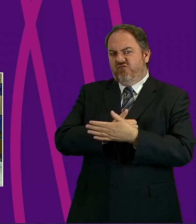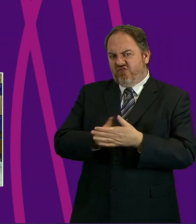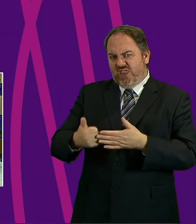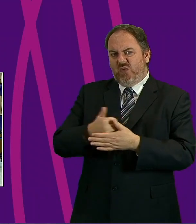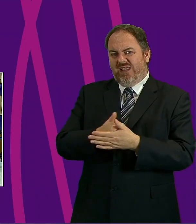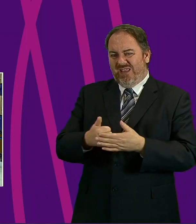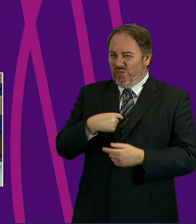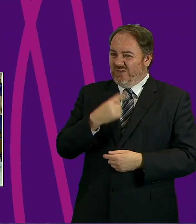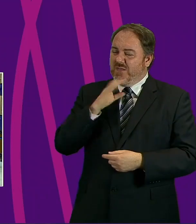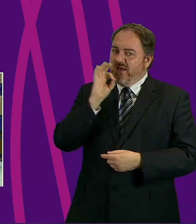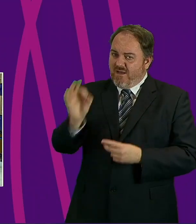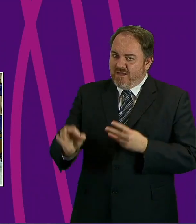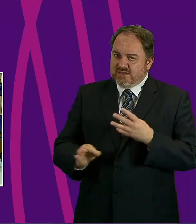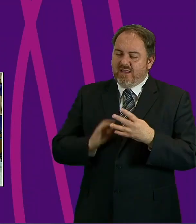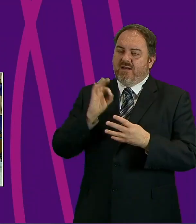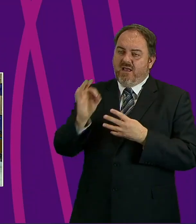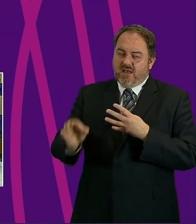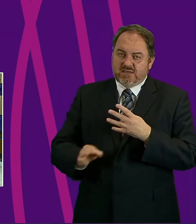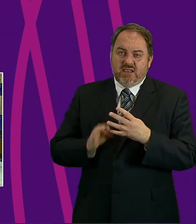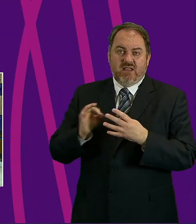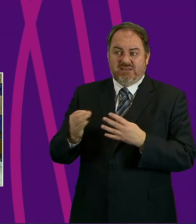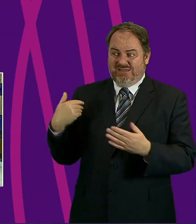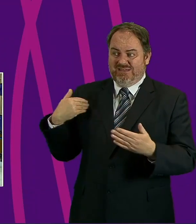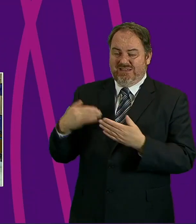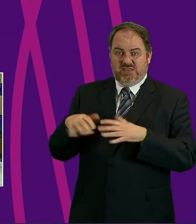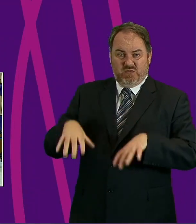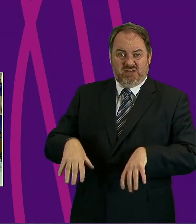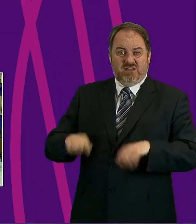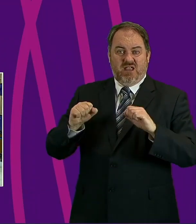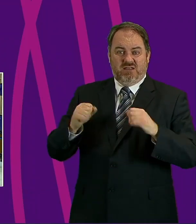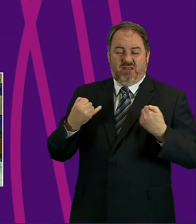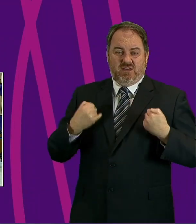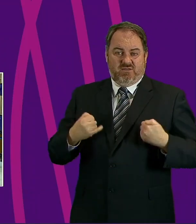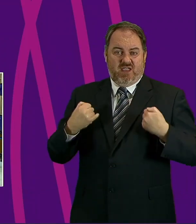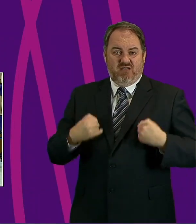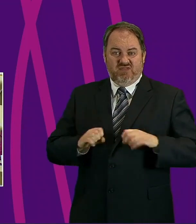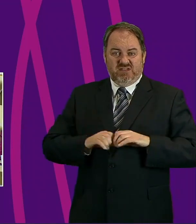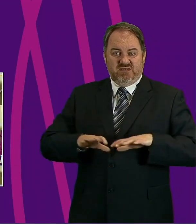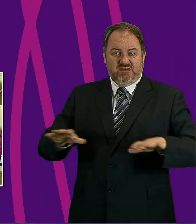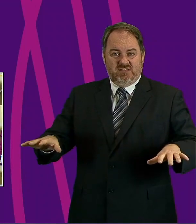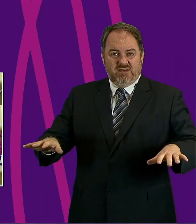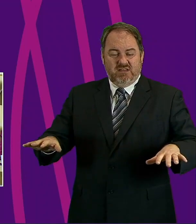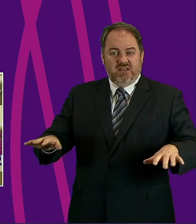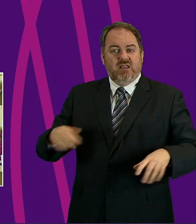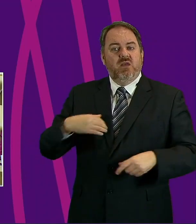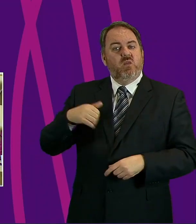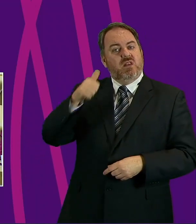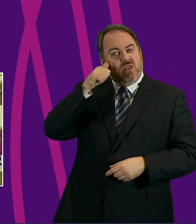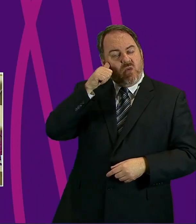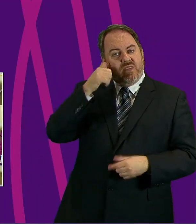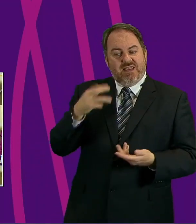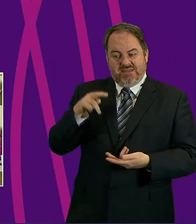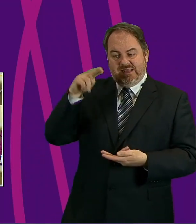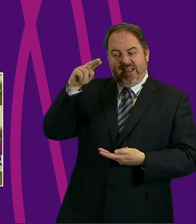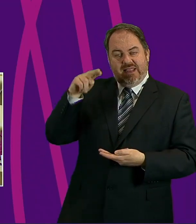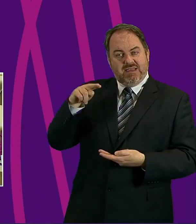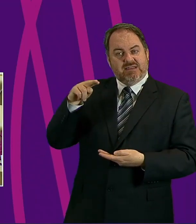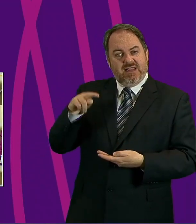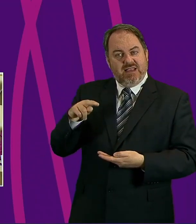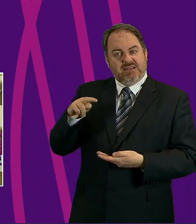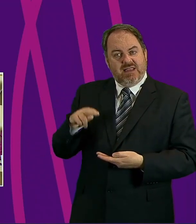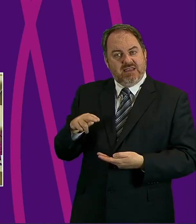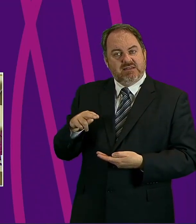the beginning of the crisis. And can I also welcome the First Minister's announcement of a reduction in the number of new cases